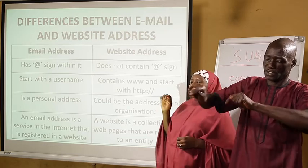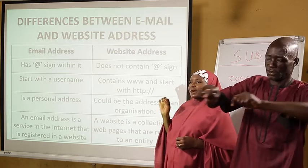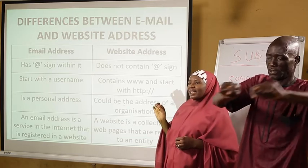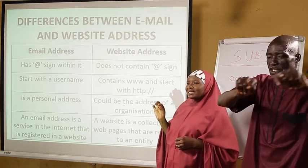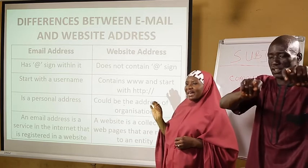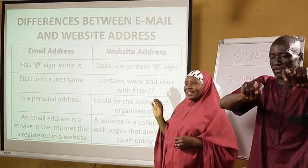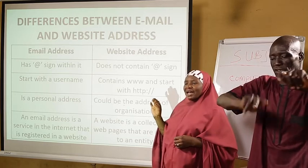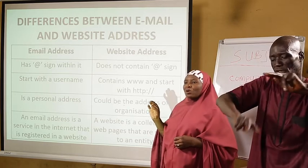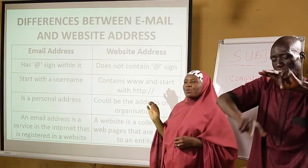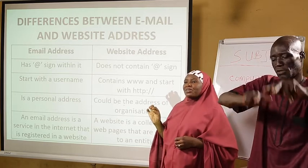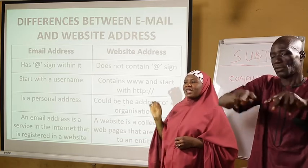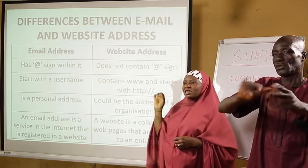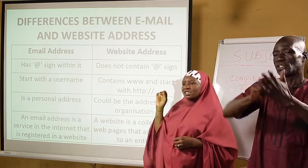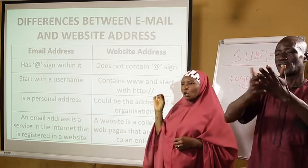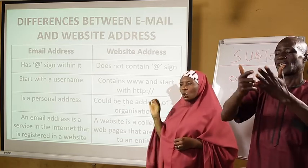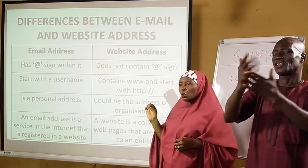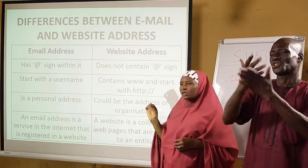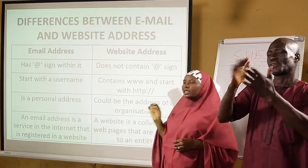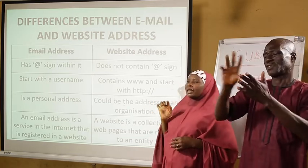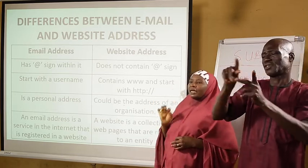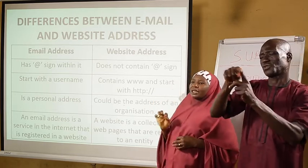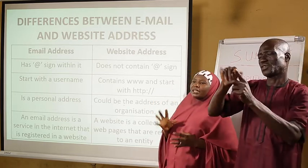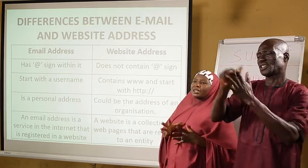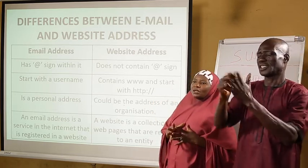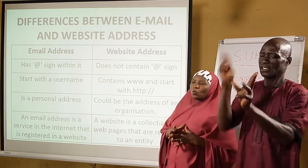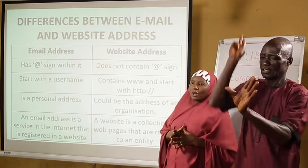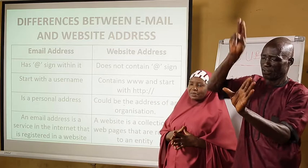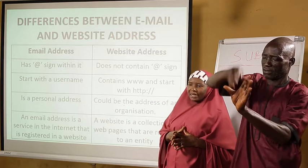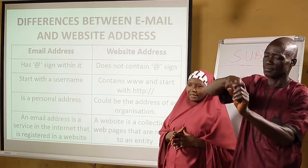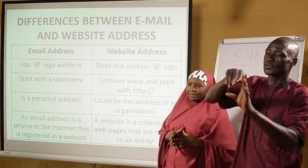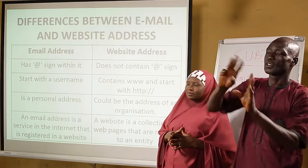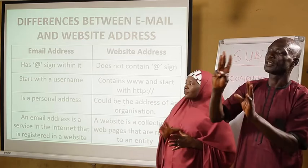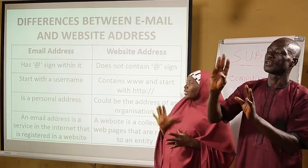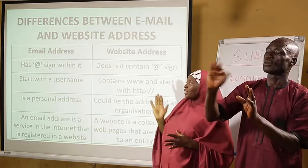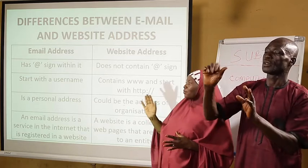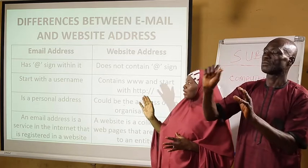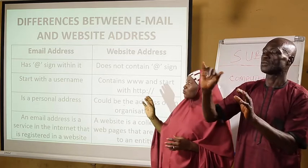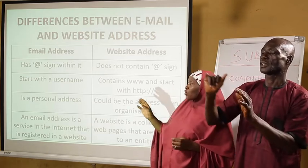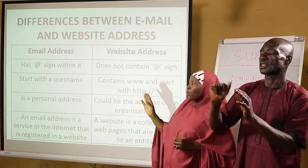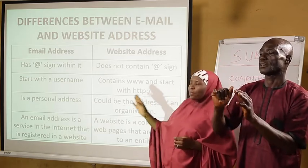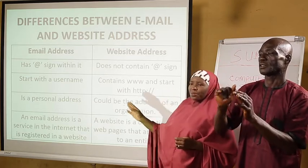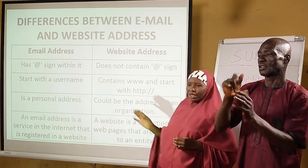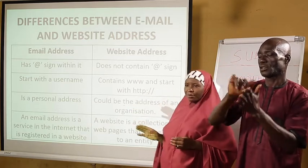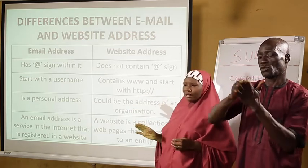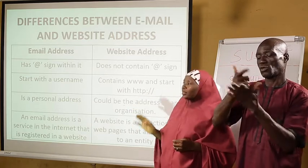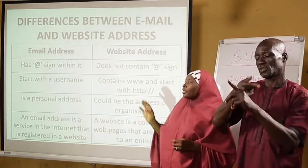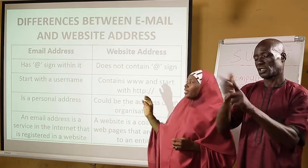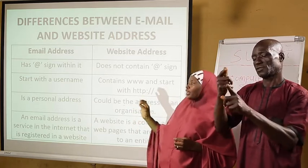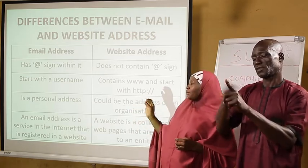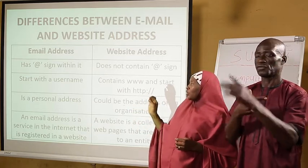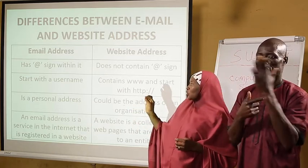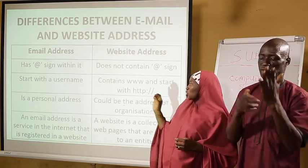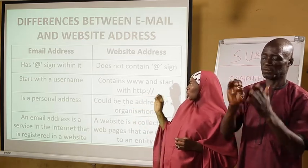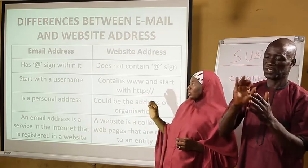Protocol. These are the acronyms that include in the website. Differs from email.